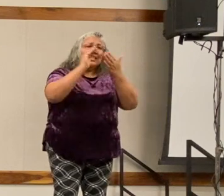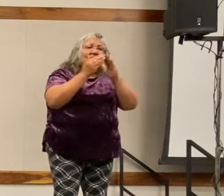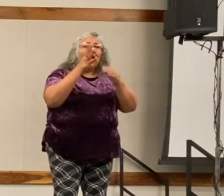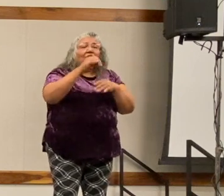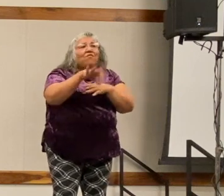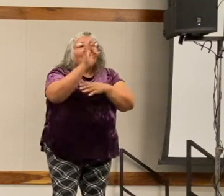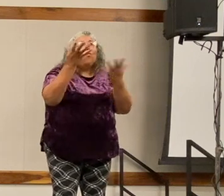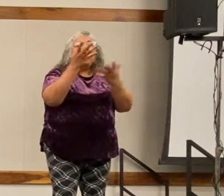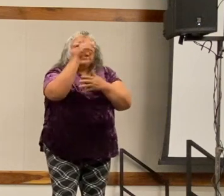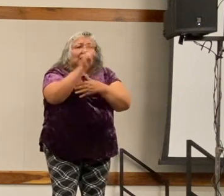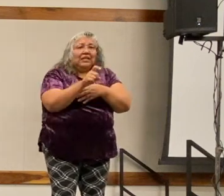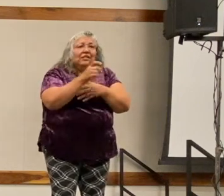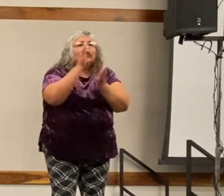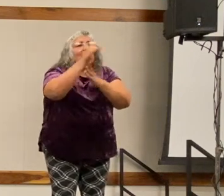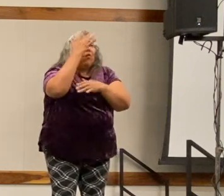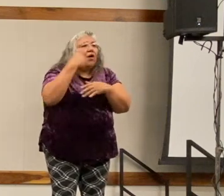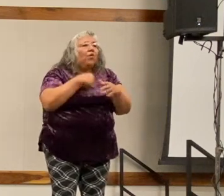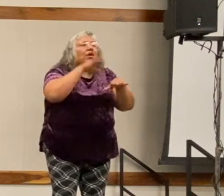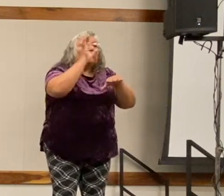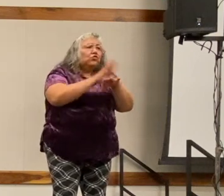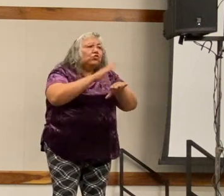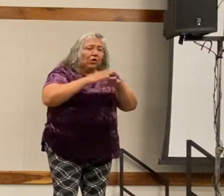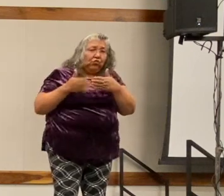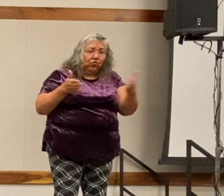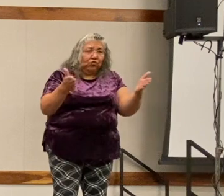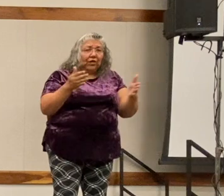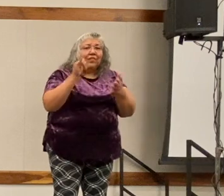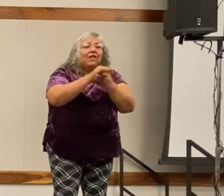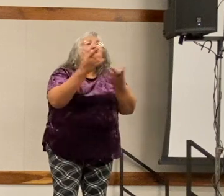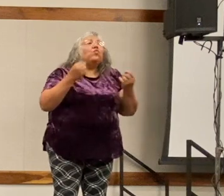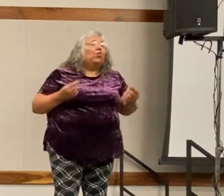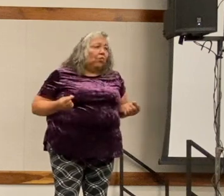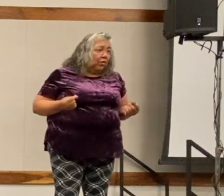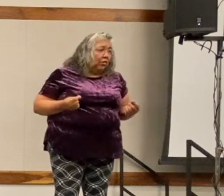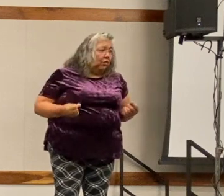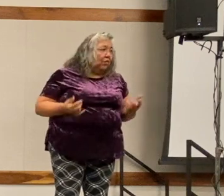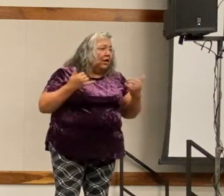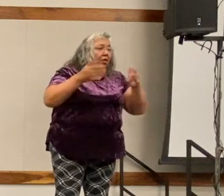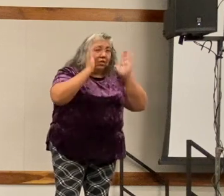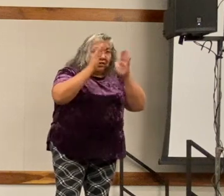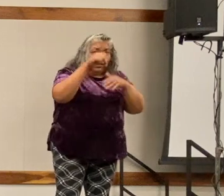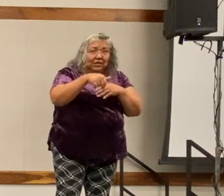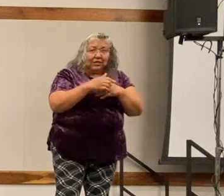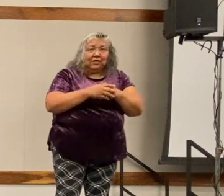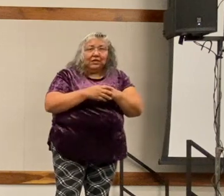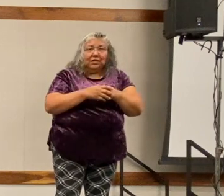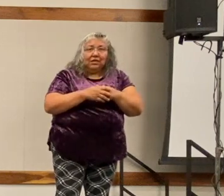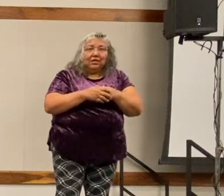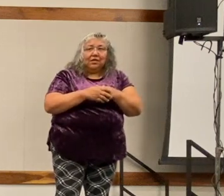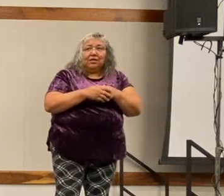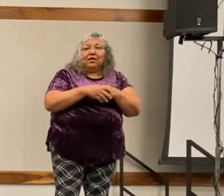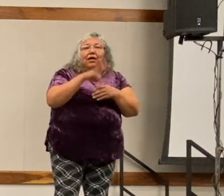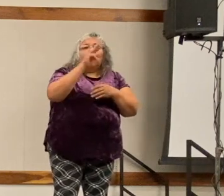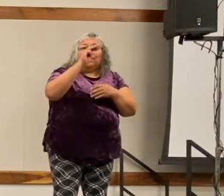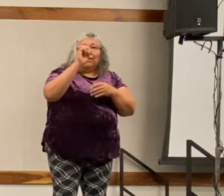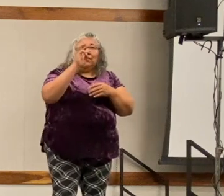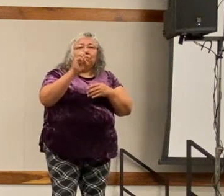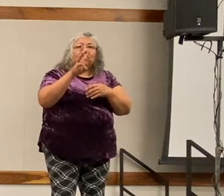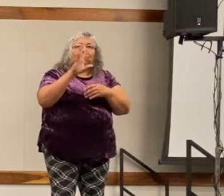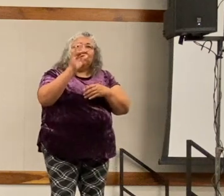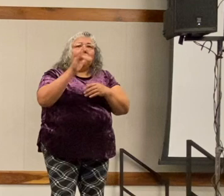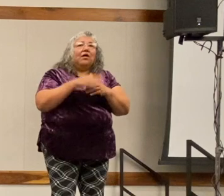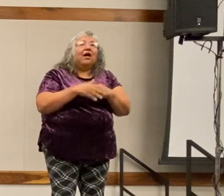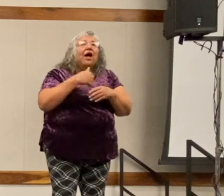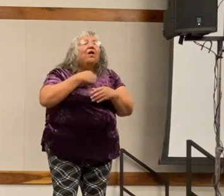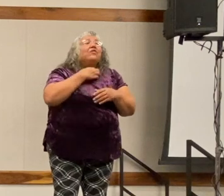find out what it needs. That's why we're a church on the street. That's what we do. But listen to this, Matthew 25, for I was hungry,